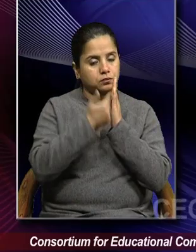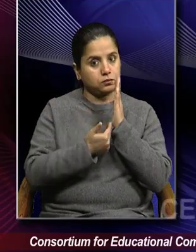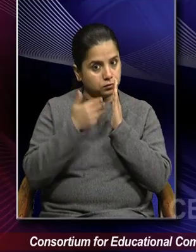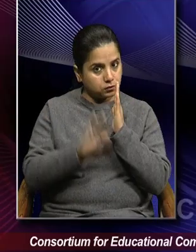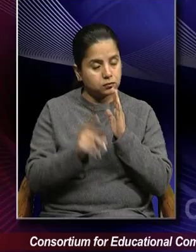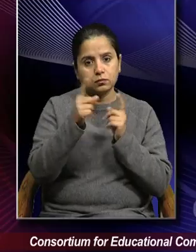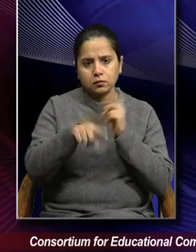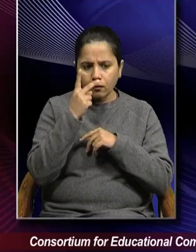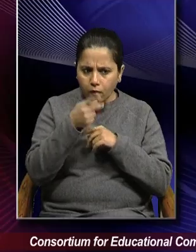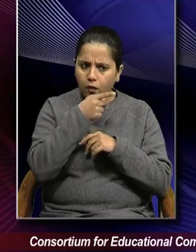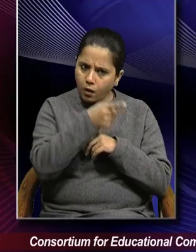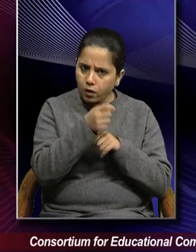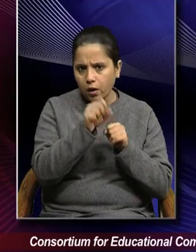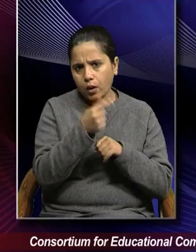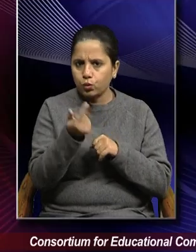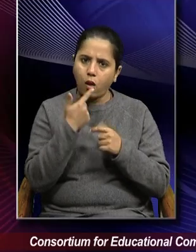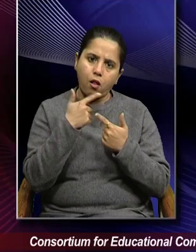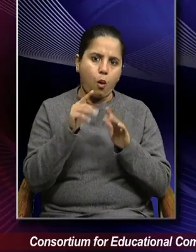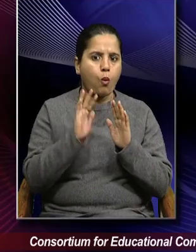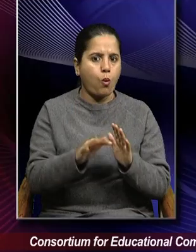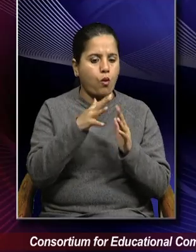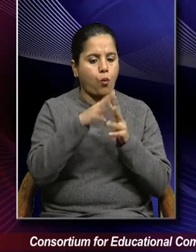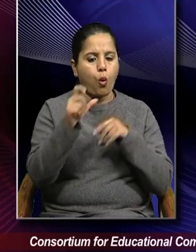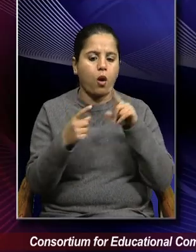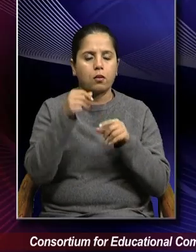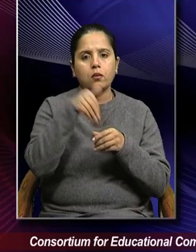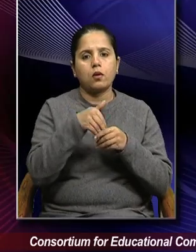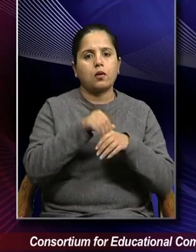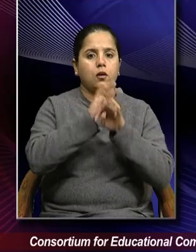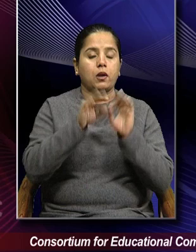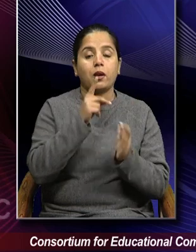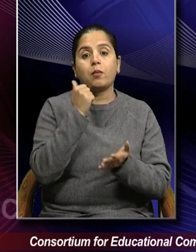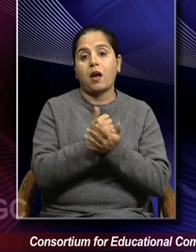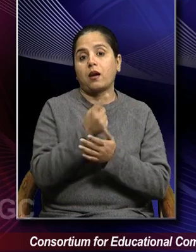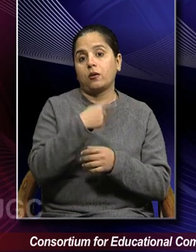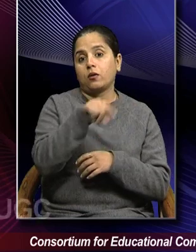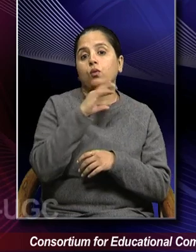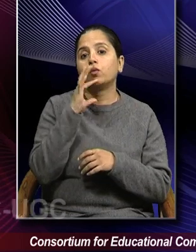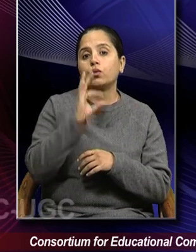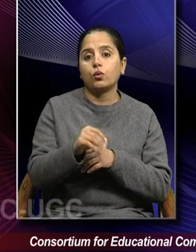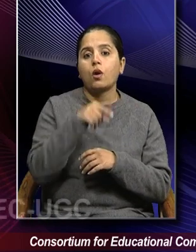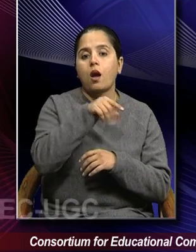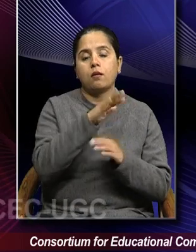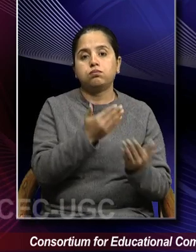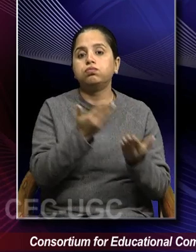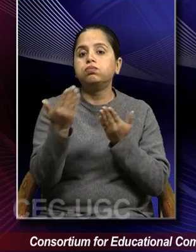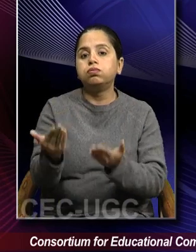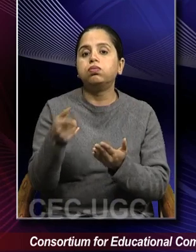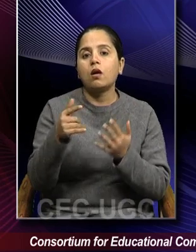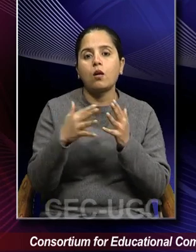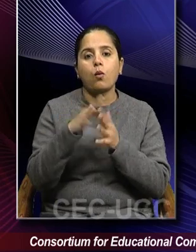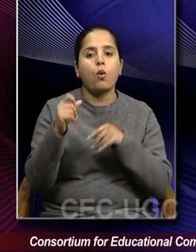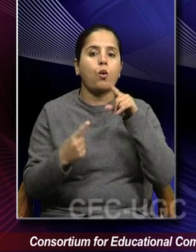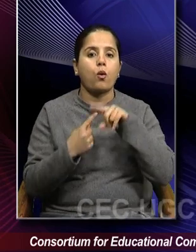can make use of that. You can download. So these banks are actually offering these wallets, and